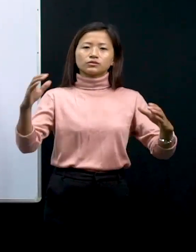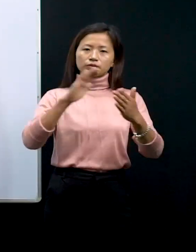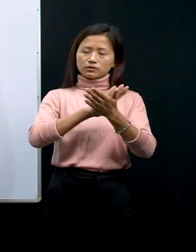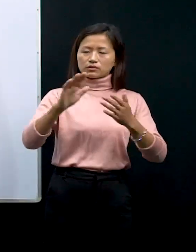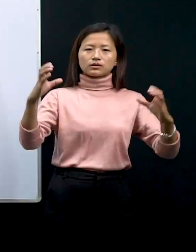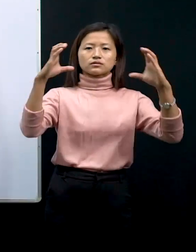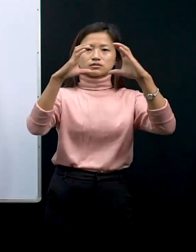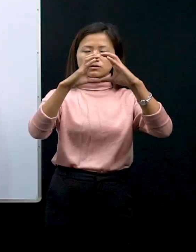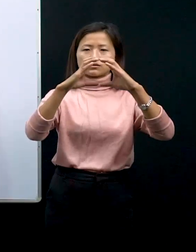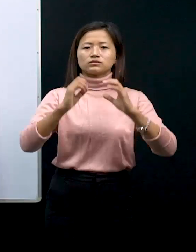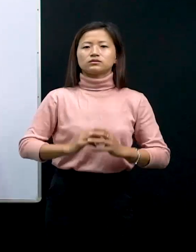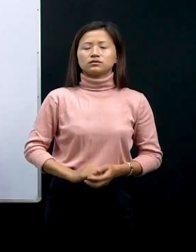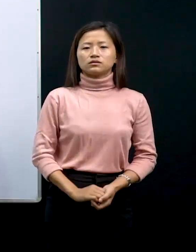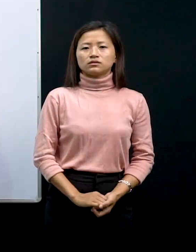circle?